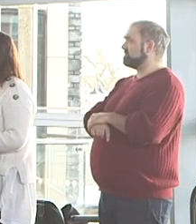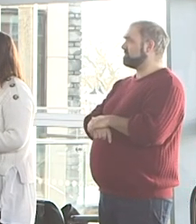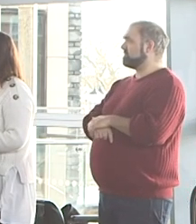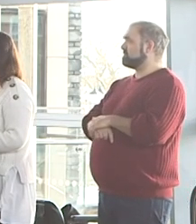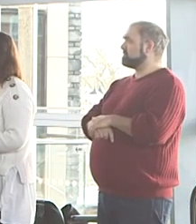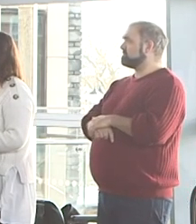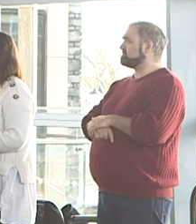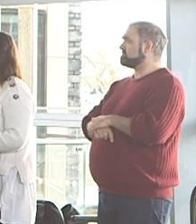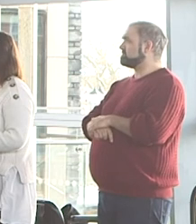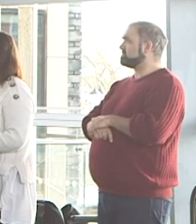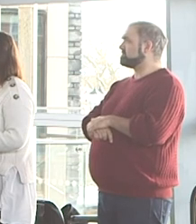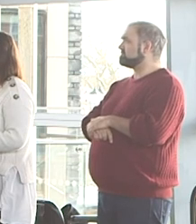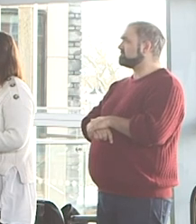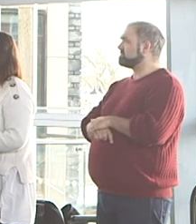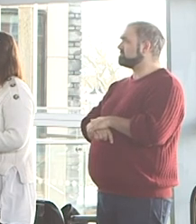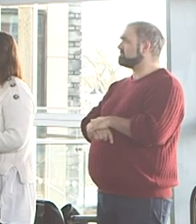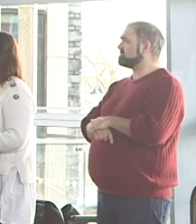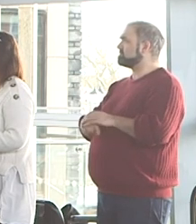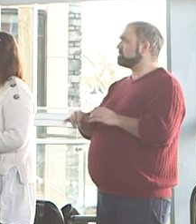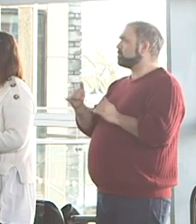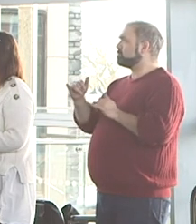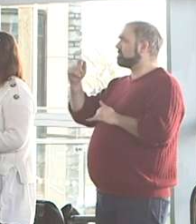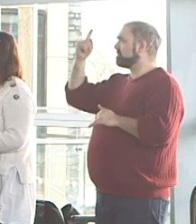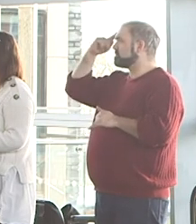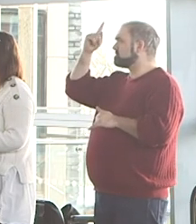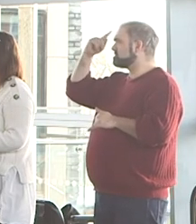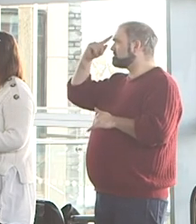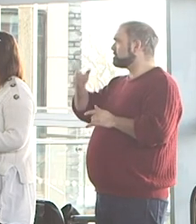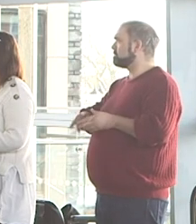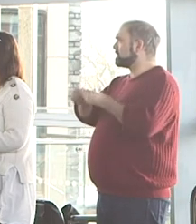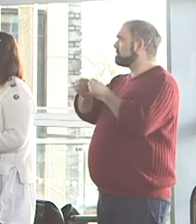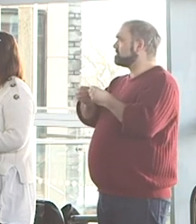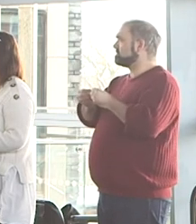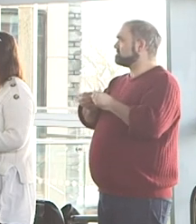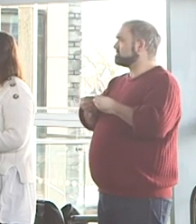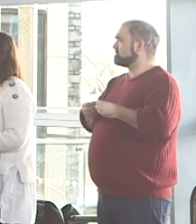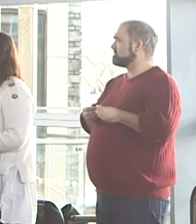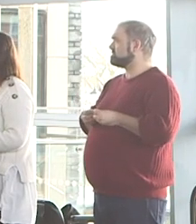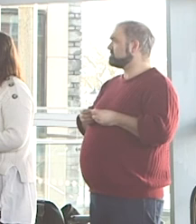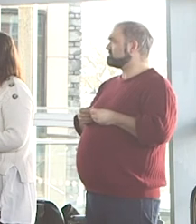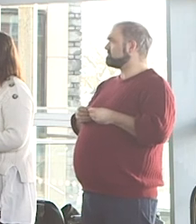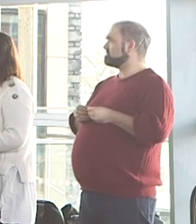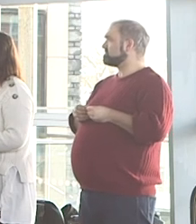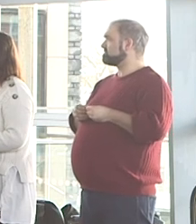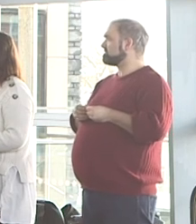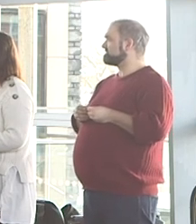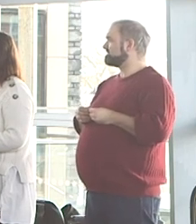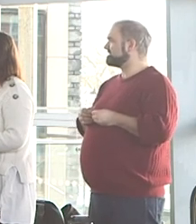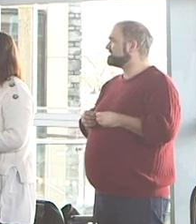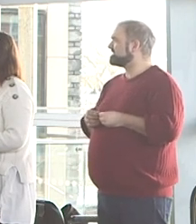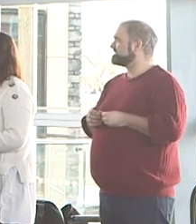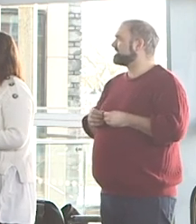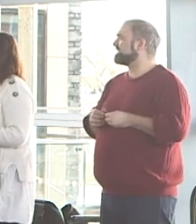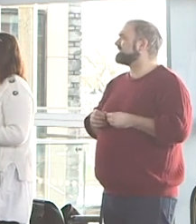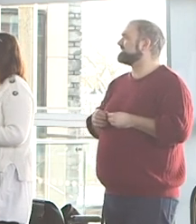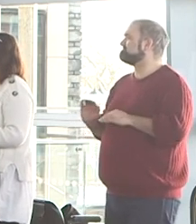step. I wonder if that's something that that can be picked up again or something. Pride Cymru. We can. Yeah. Glitter